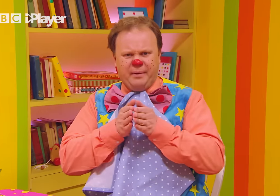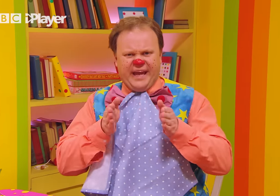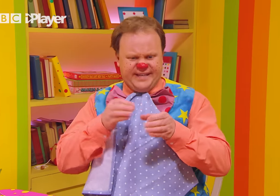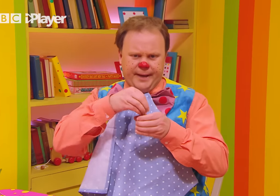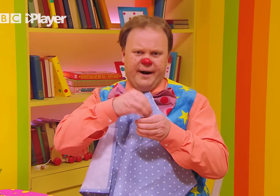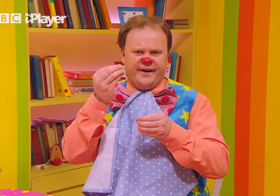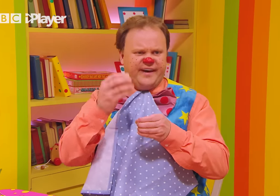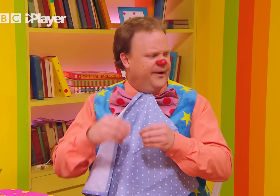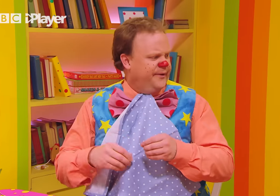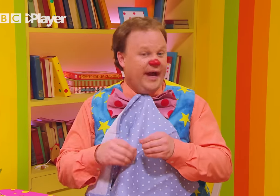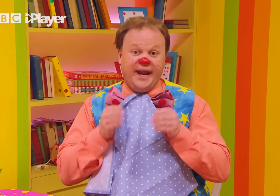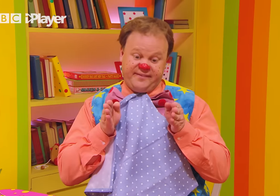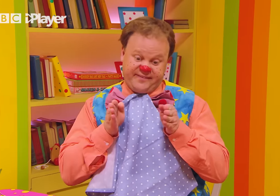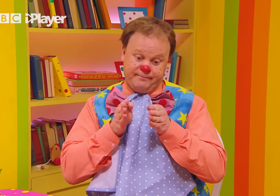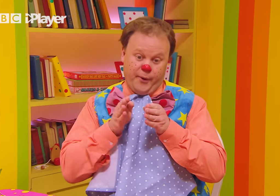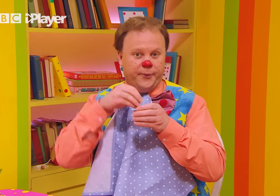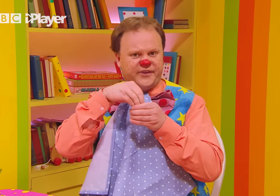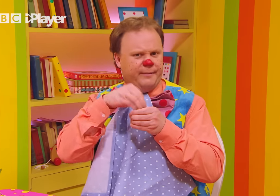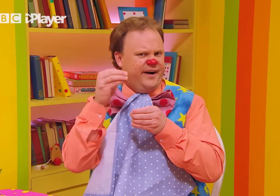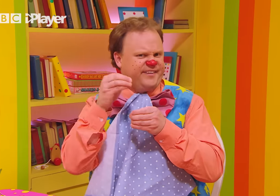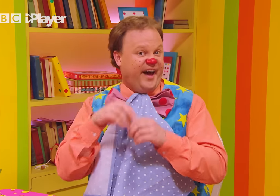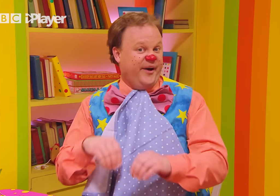big tomato and a small tomato.